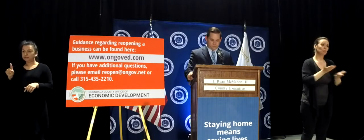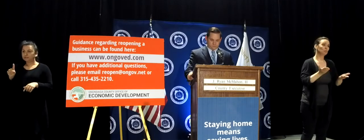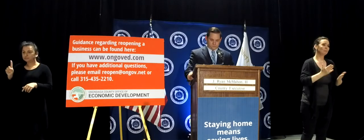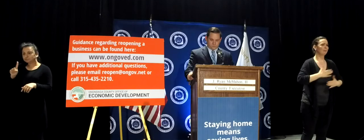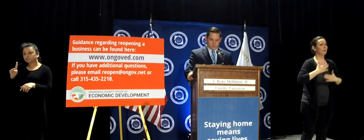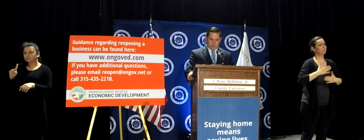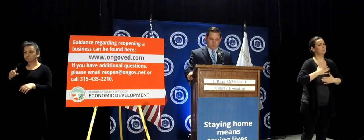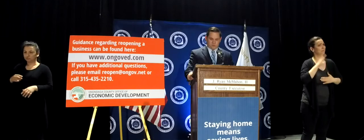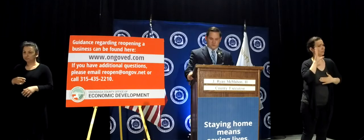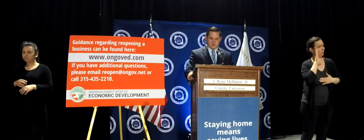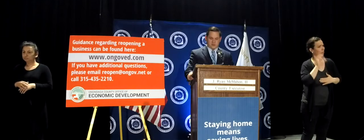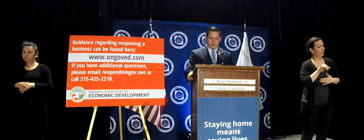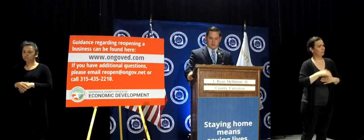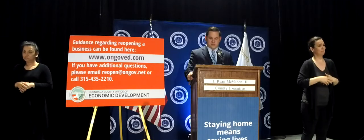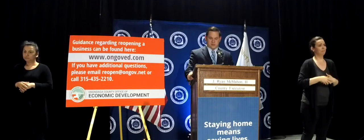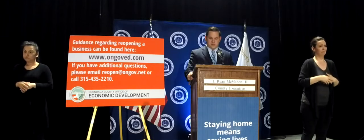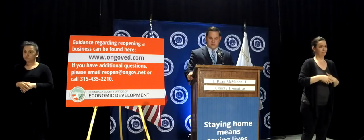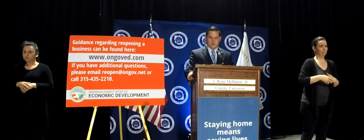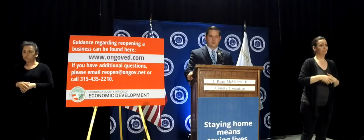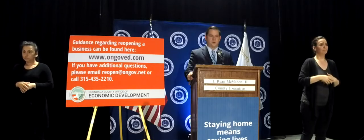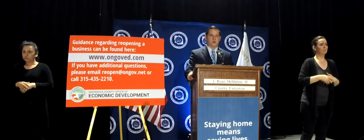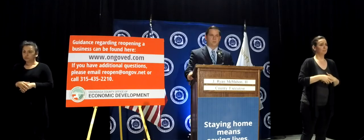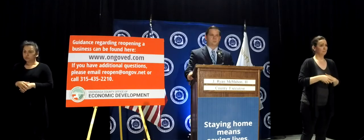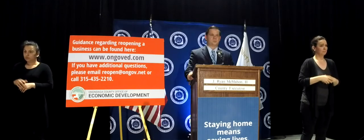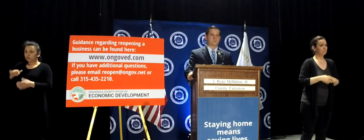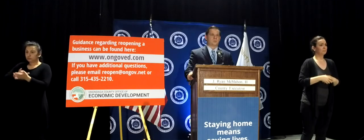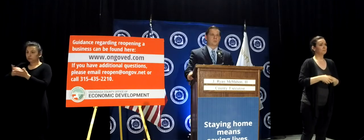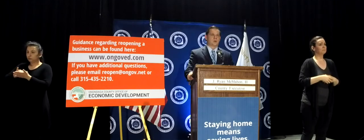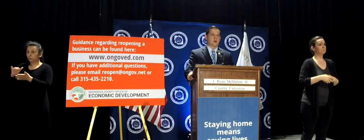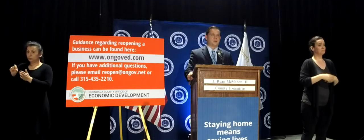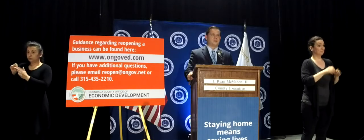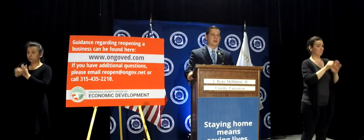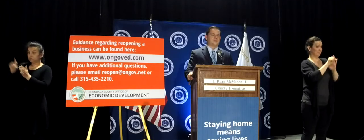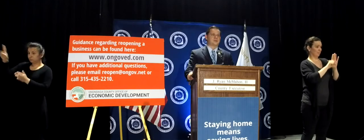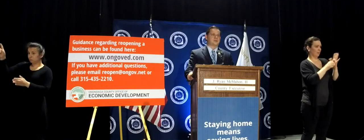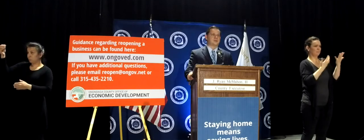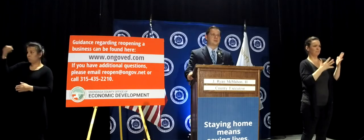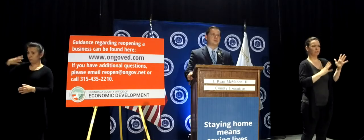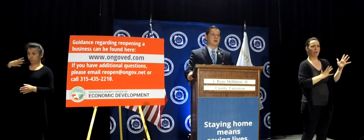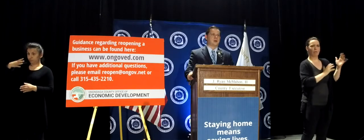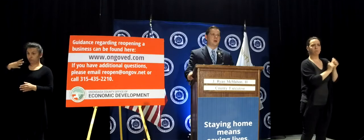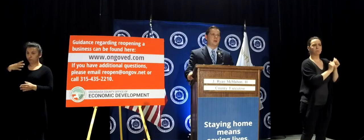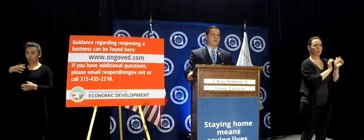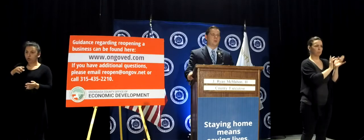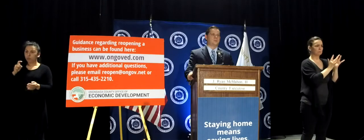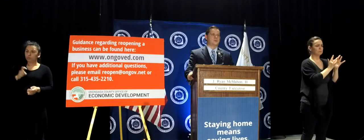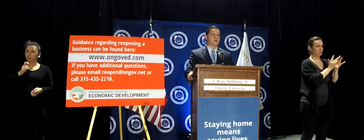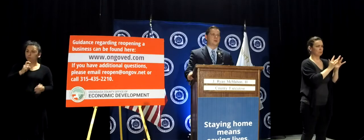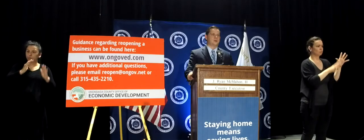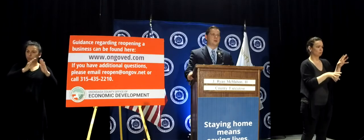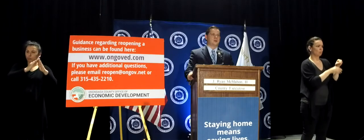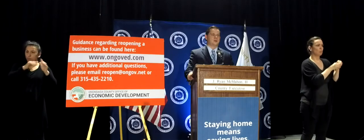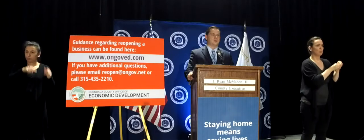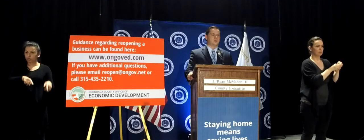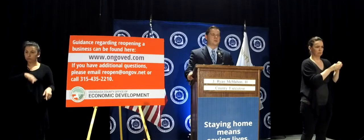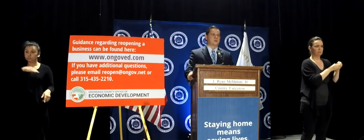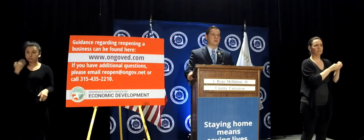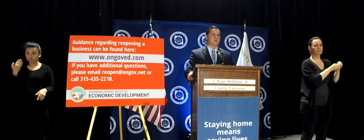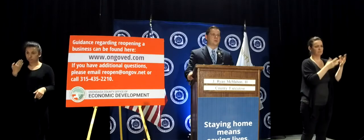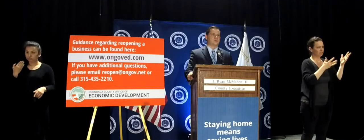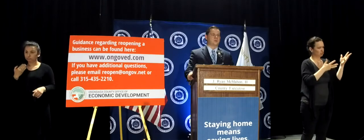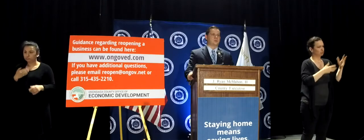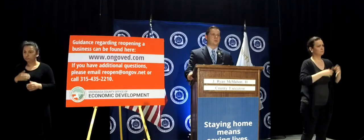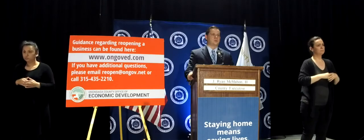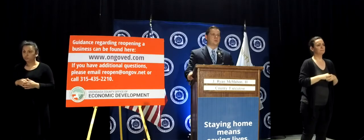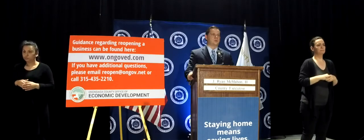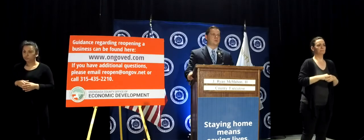I believe the state has updated nursing home deaths on their website. It looks like